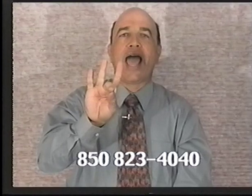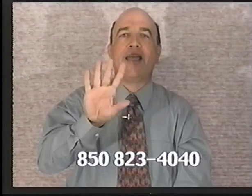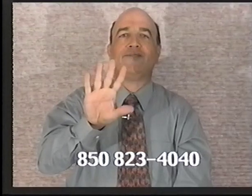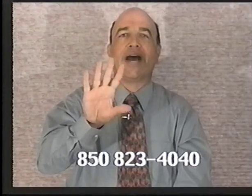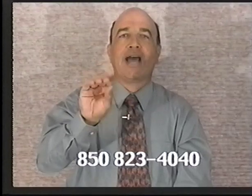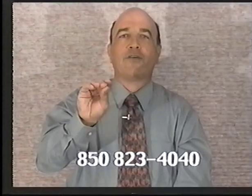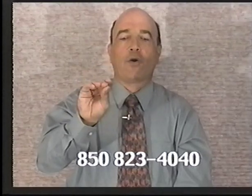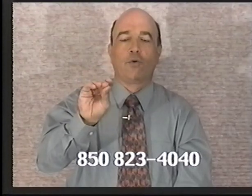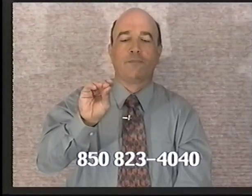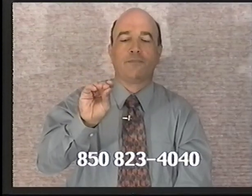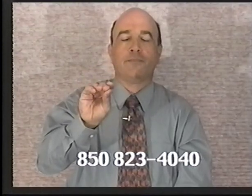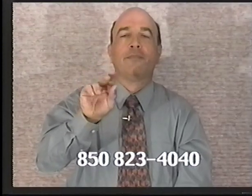850